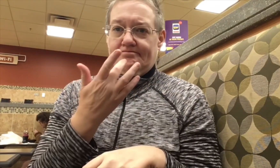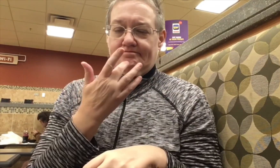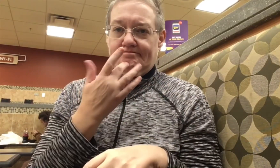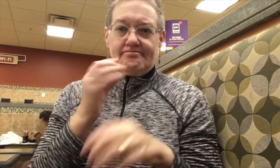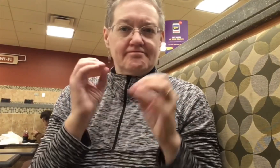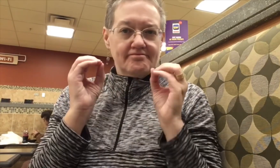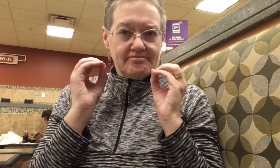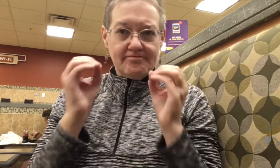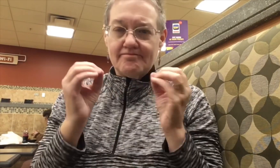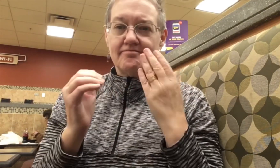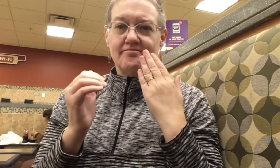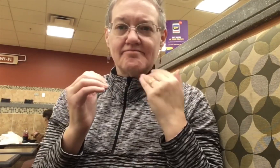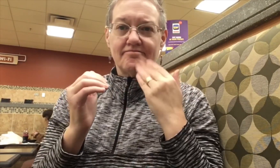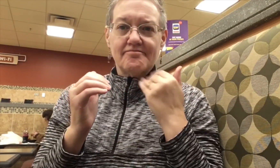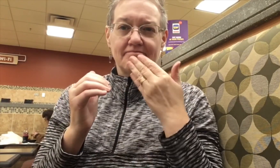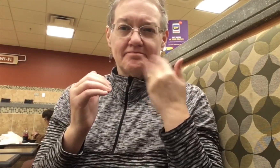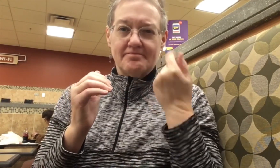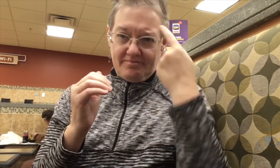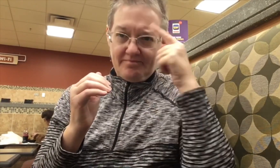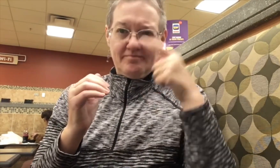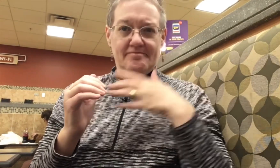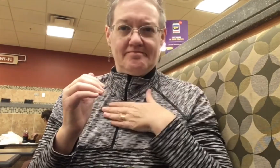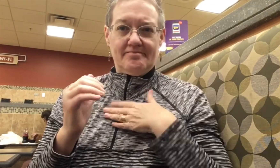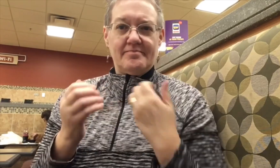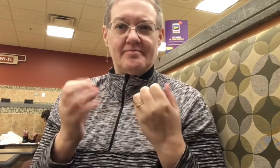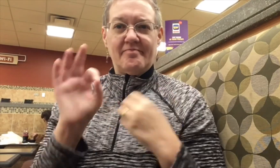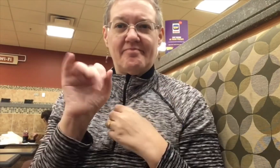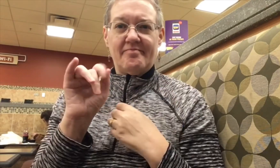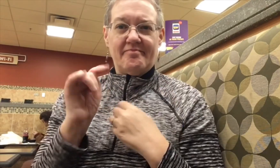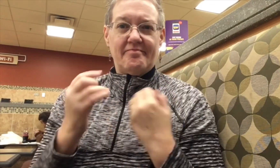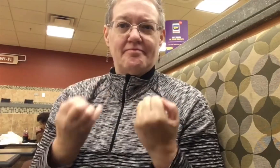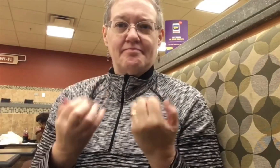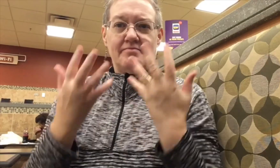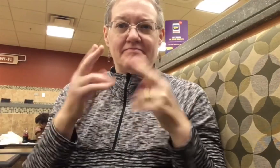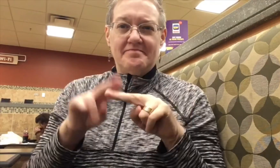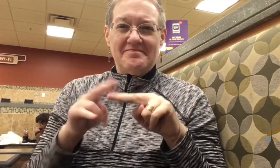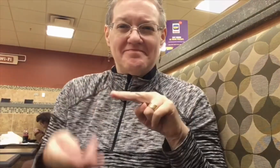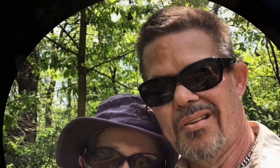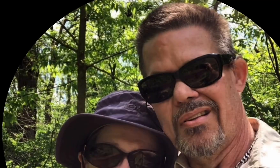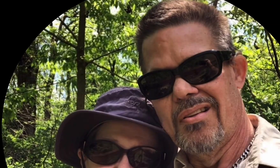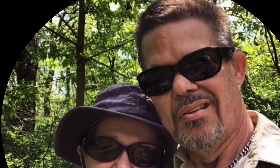I prefer no sugar. That's best for my fat burning.